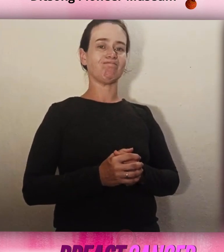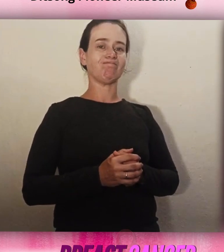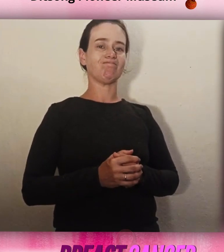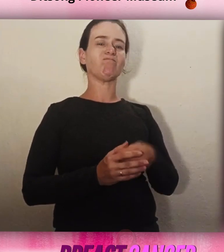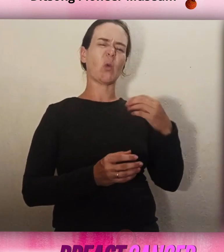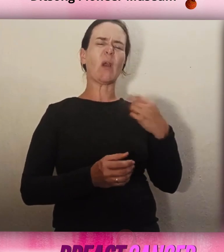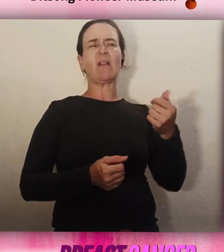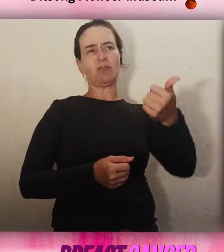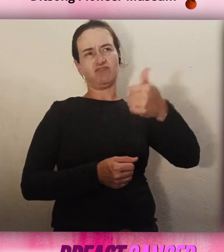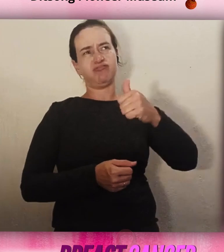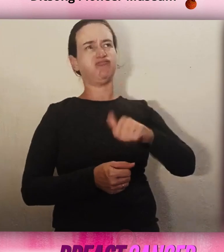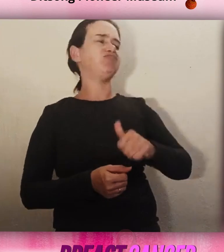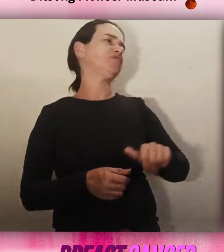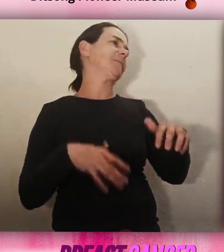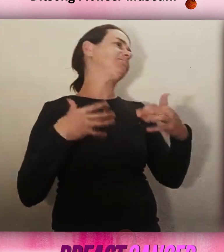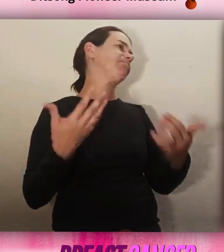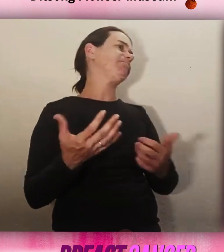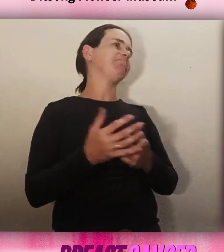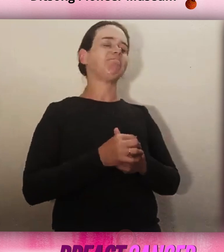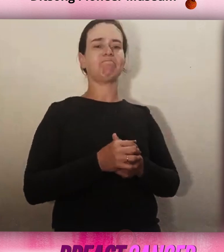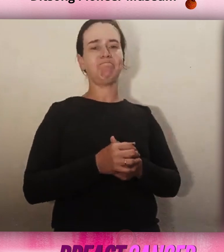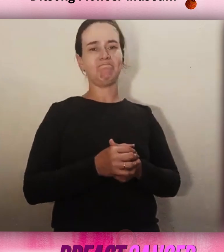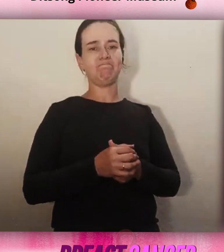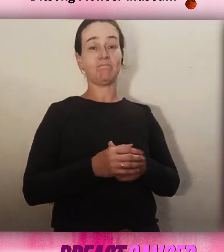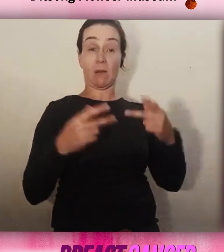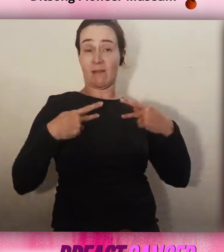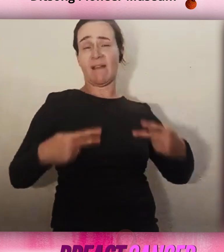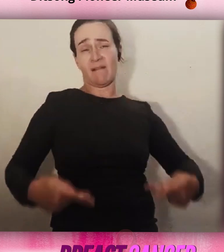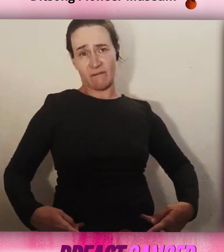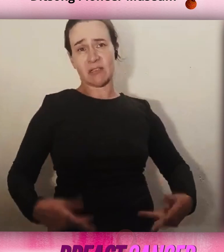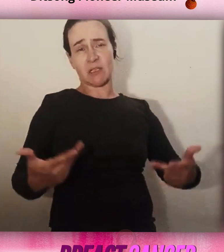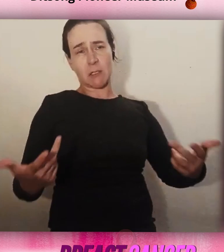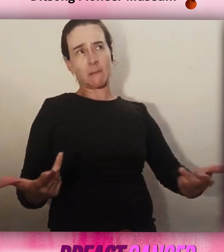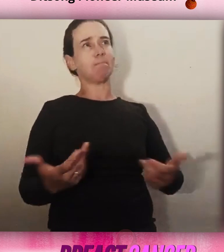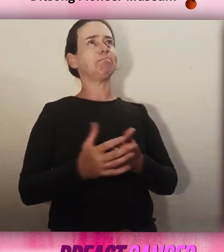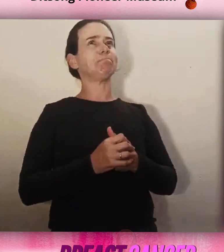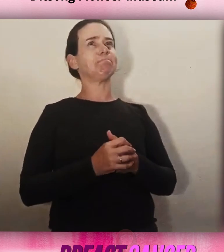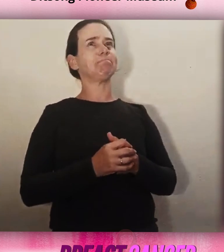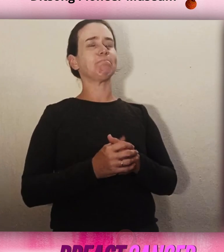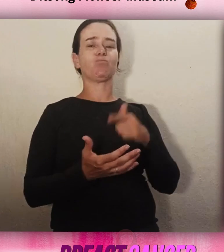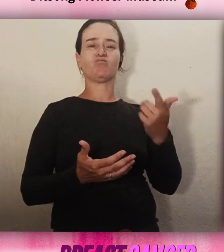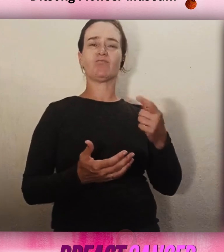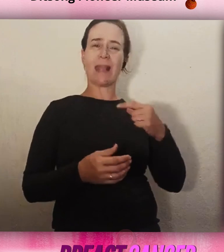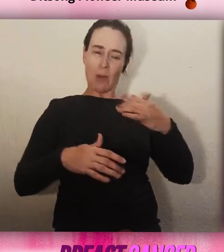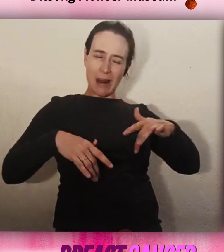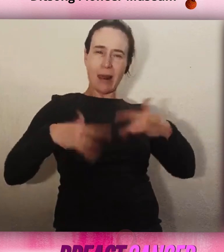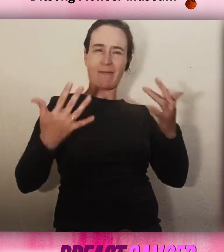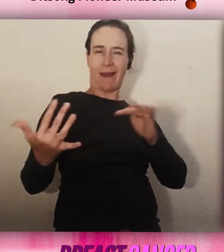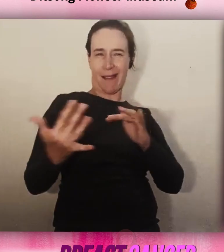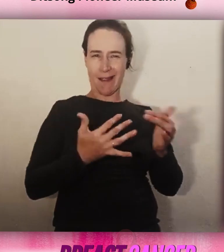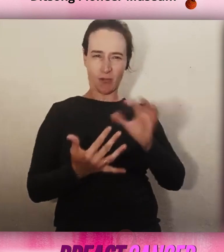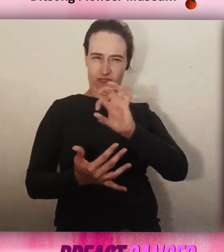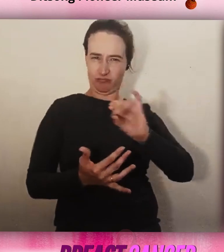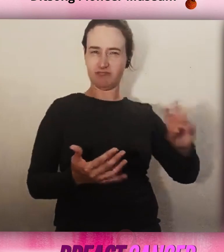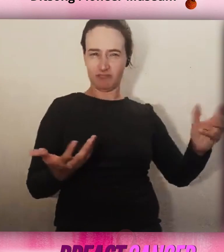have other factors such as physical factors, which is